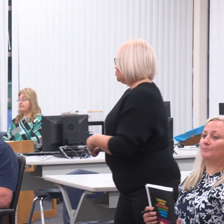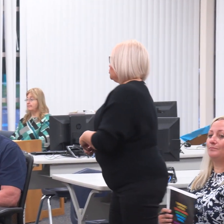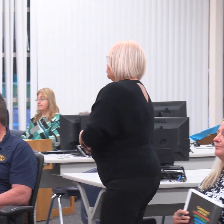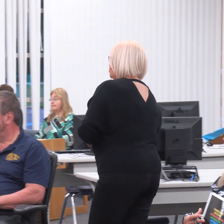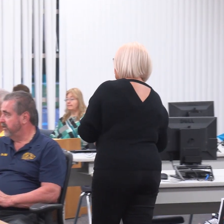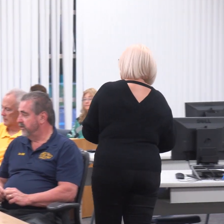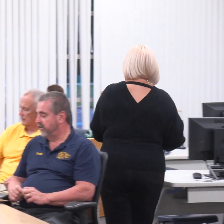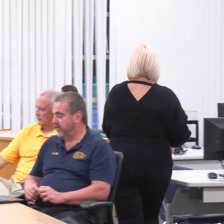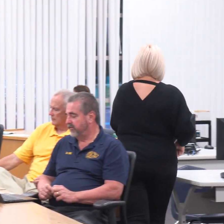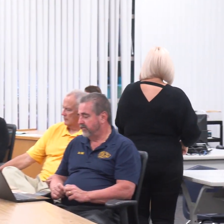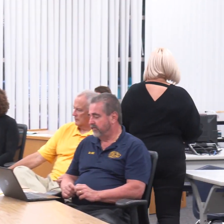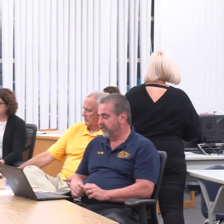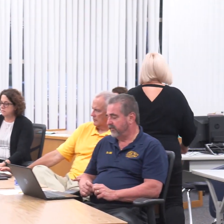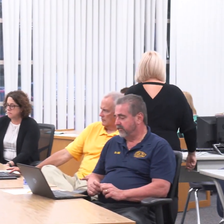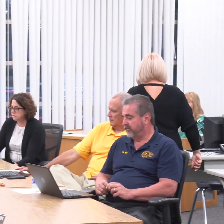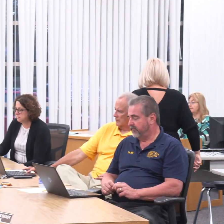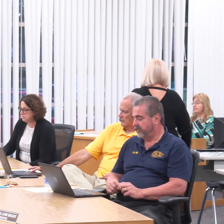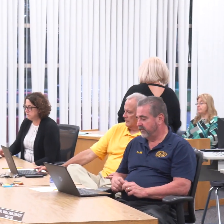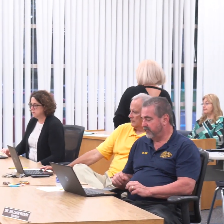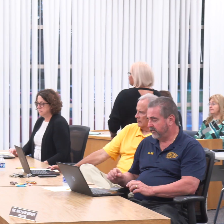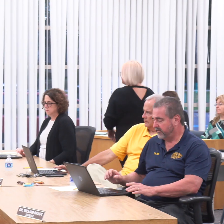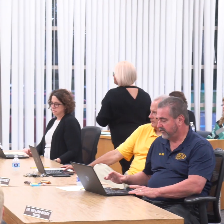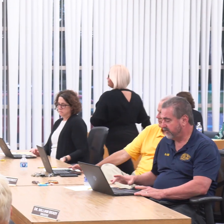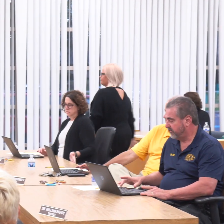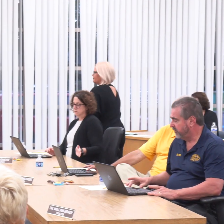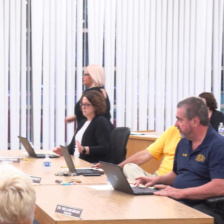All right. Any board reports?